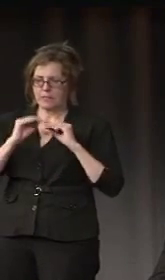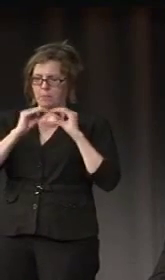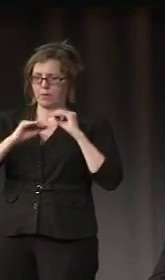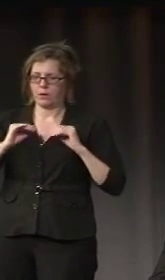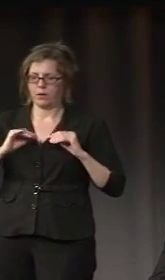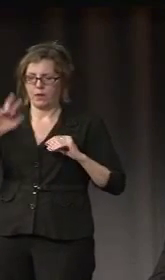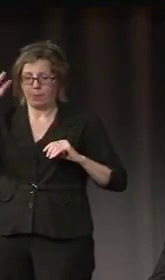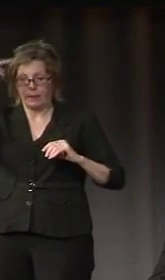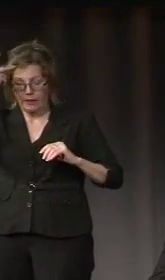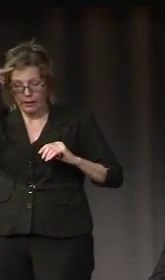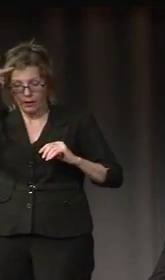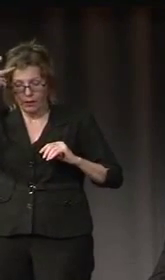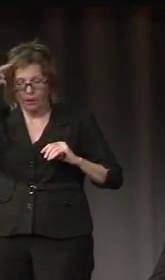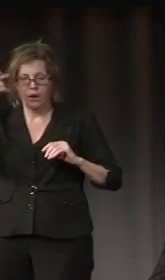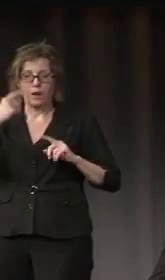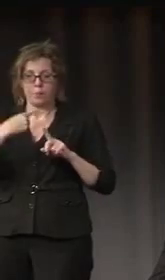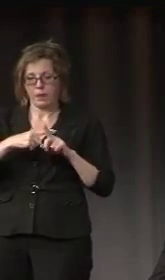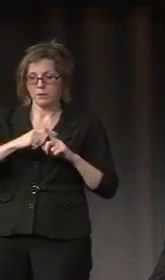emotional